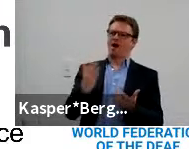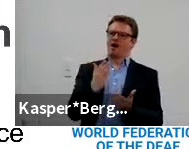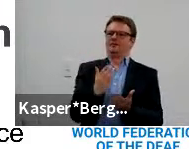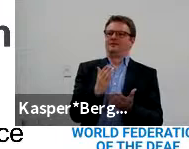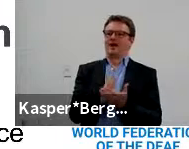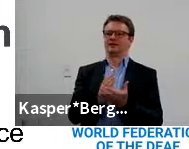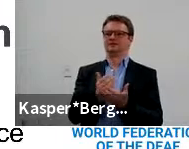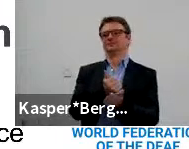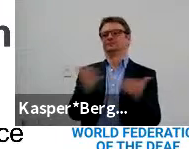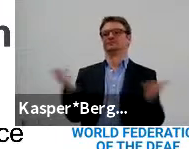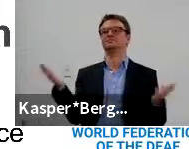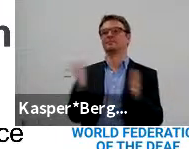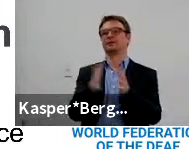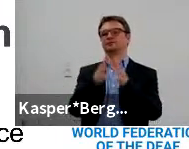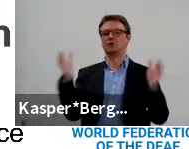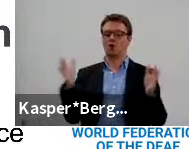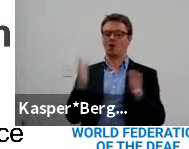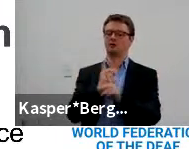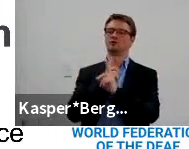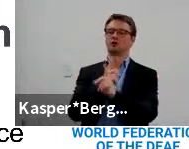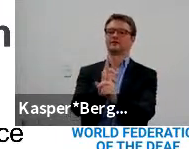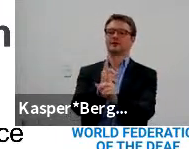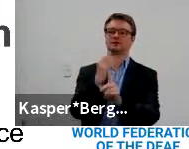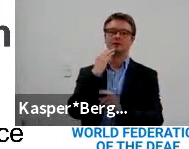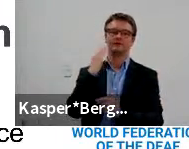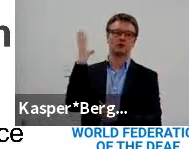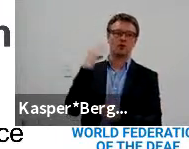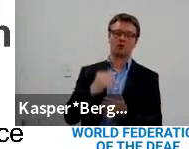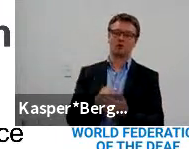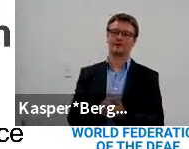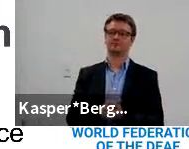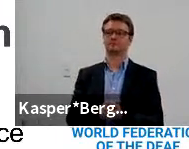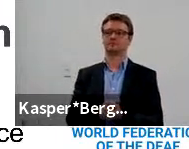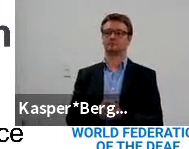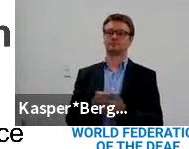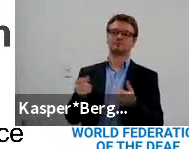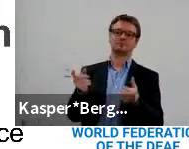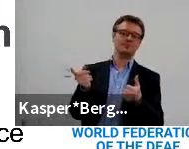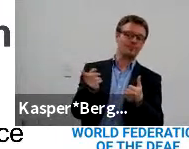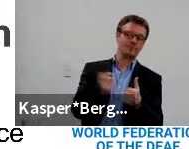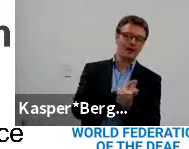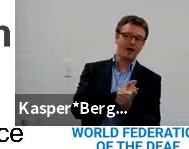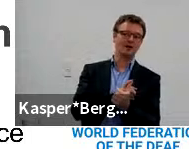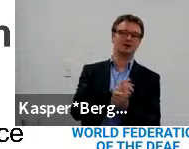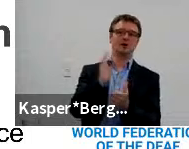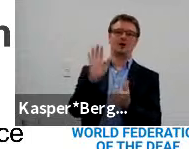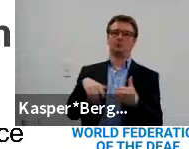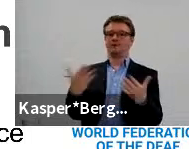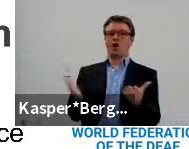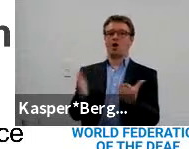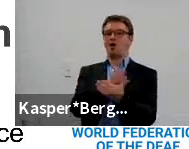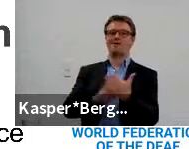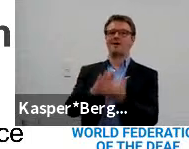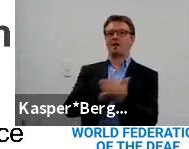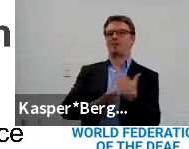So when we look at those points, there are actually big consequences for the deaf.